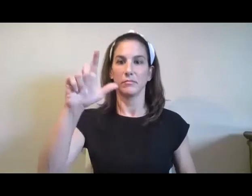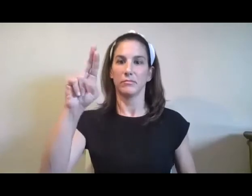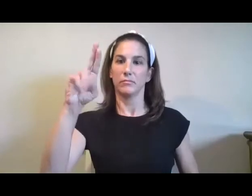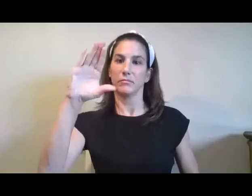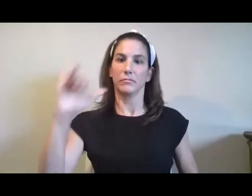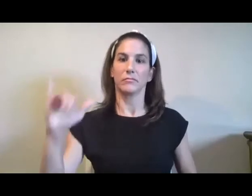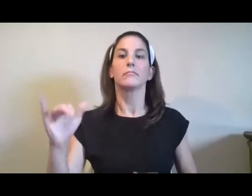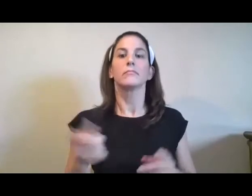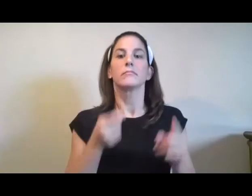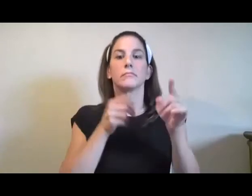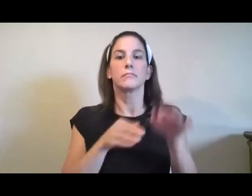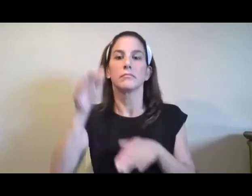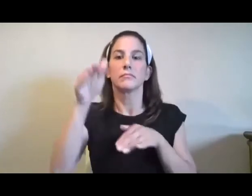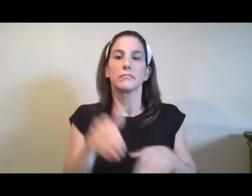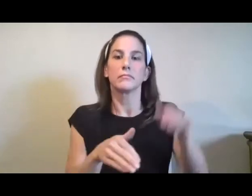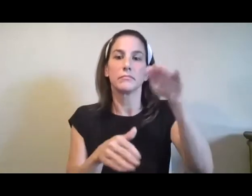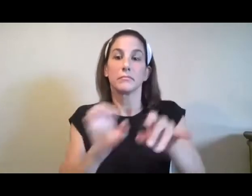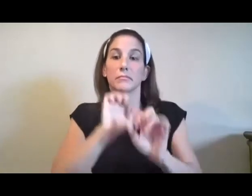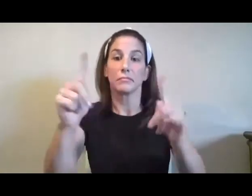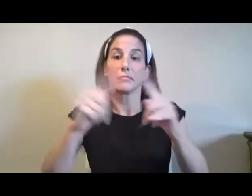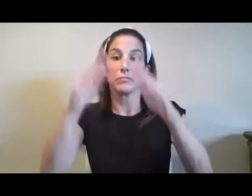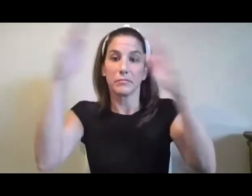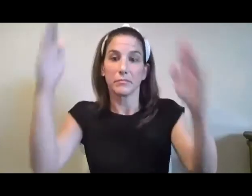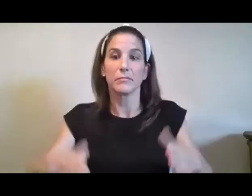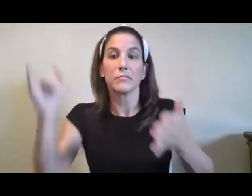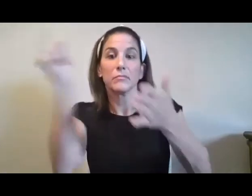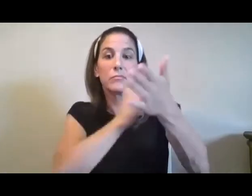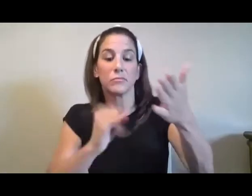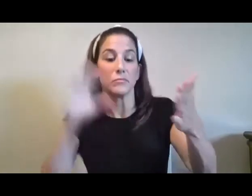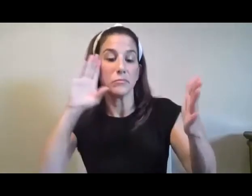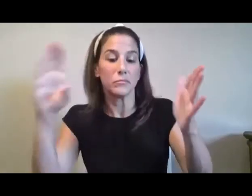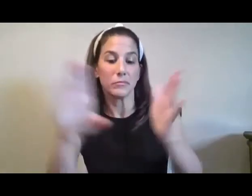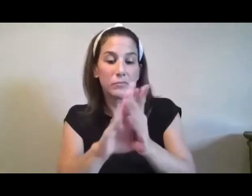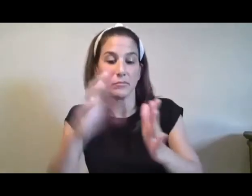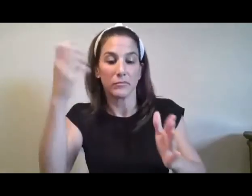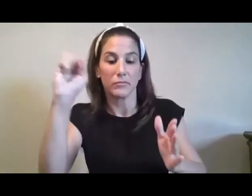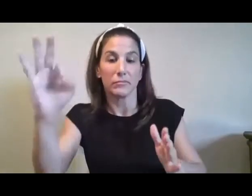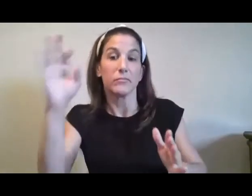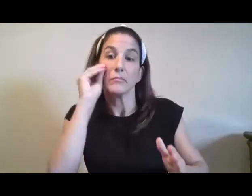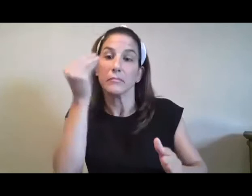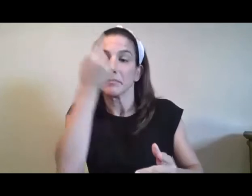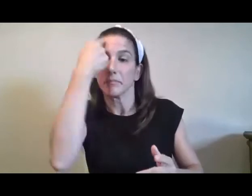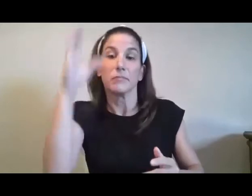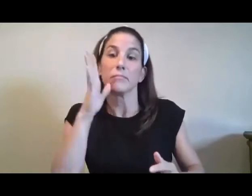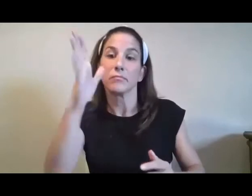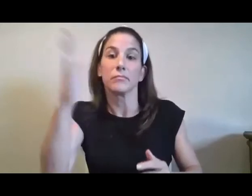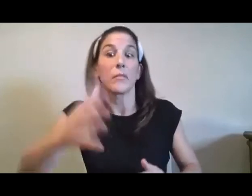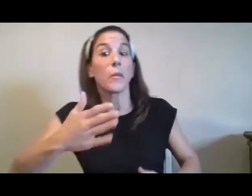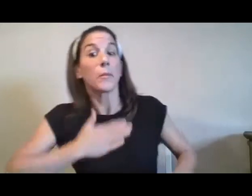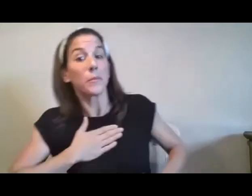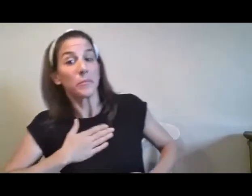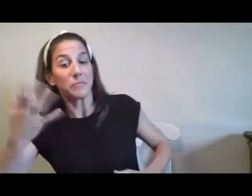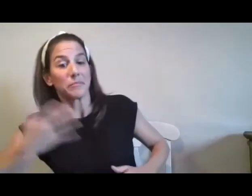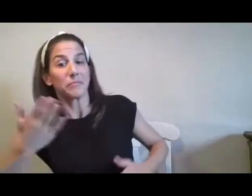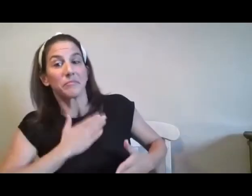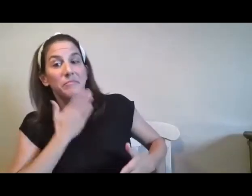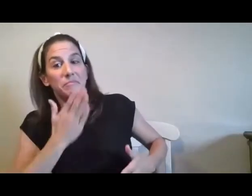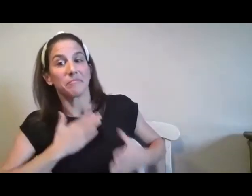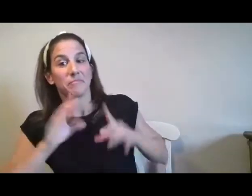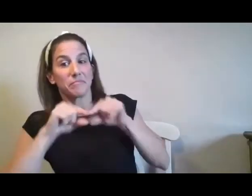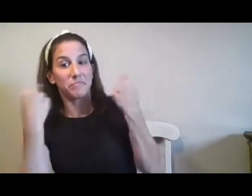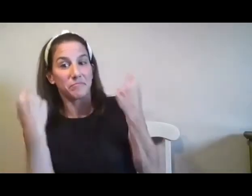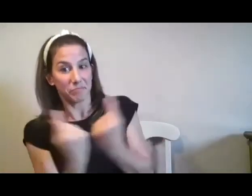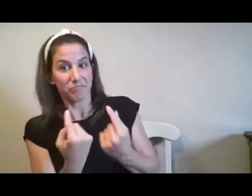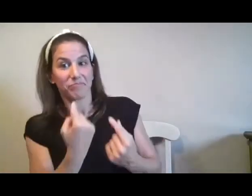Lucy skipped back to the house to draw pictures of her blooms for Gram. "Oh my, what a cheery bunch," said